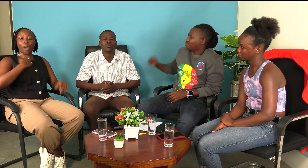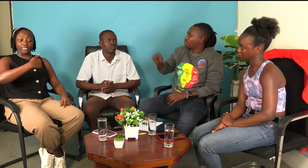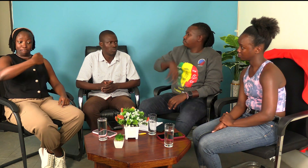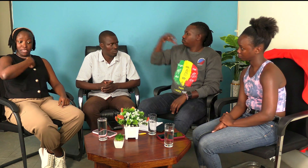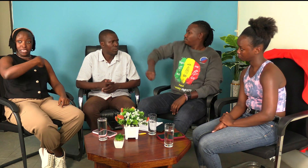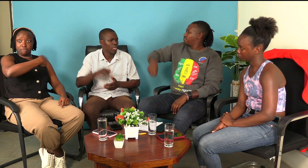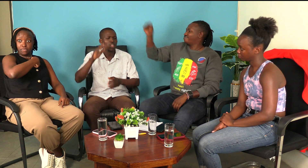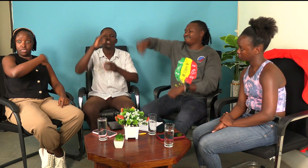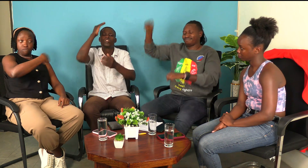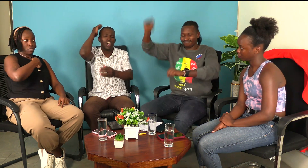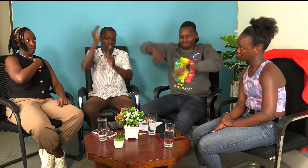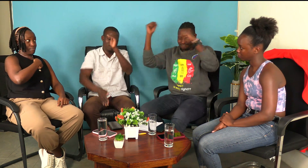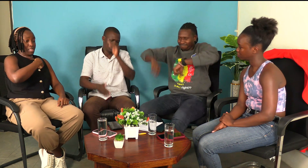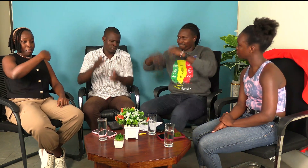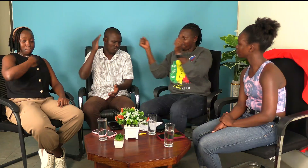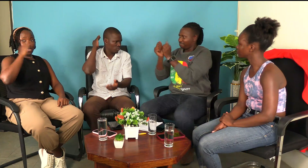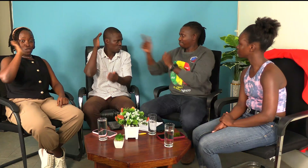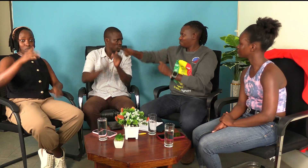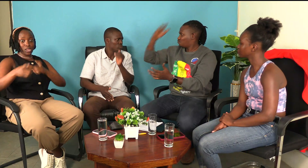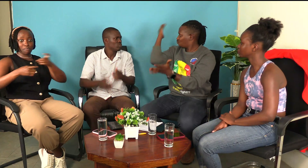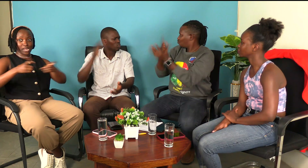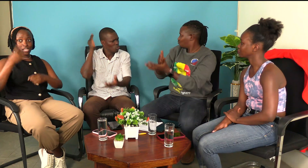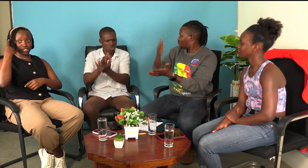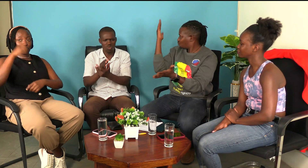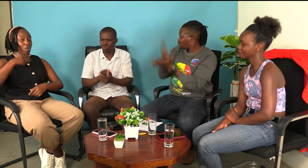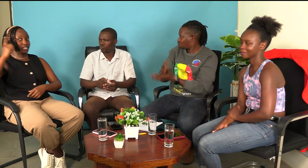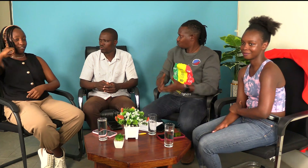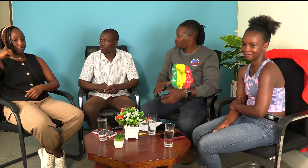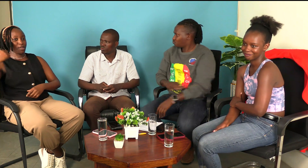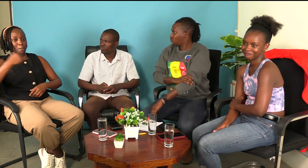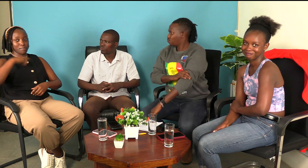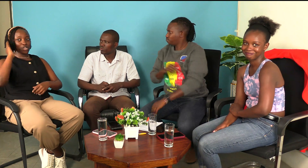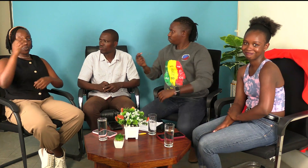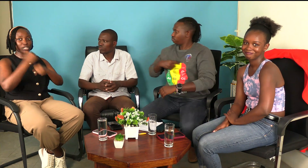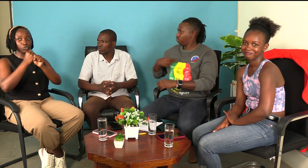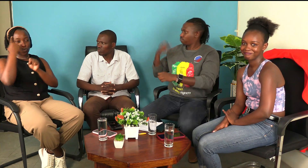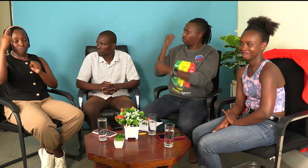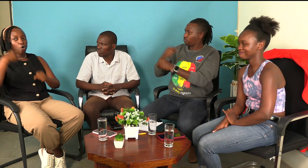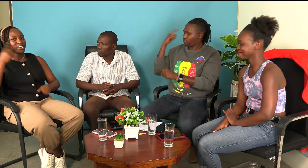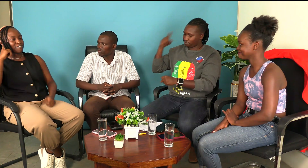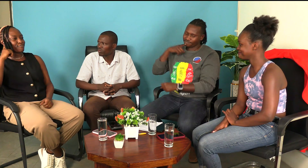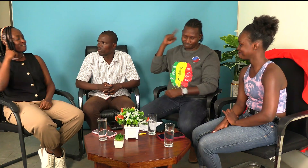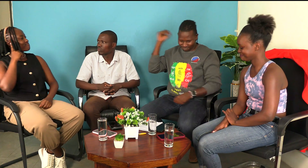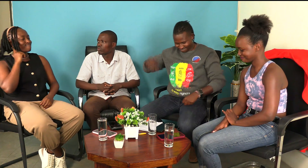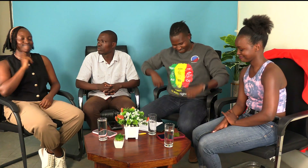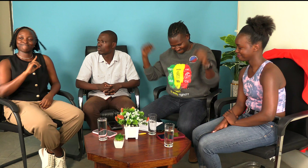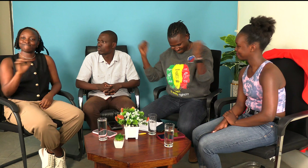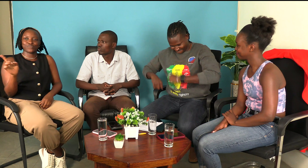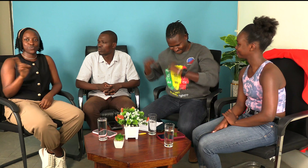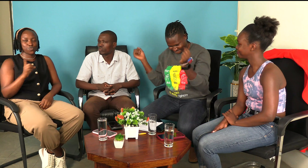say, yes, me, I can come and manage. You want me, I taking want over. to be the one to I manage. agree with you. I will agree. manage for the That is deaf community. I will do this and that for the